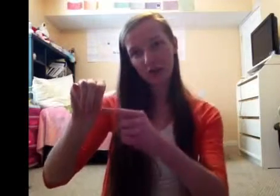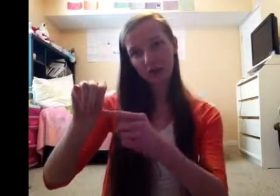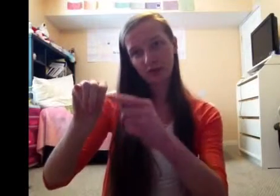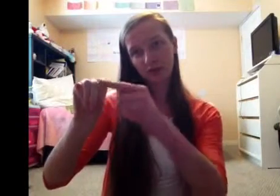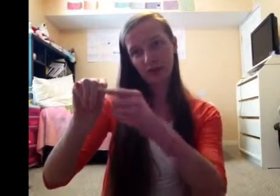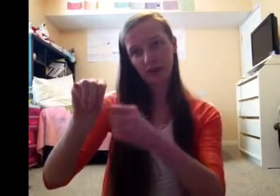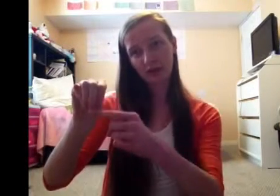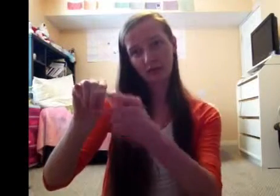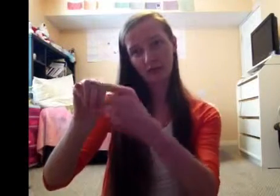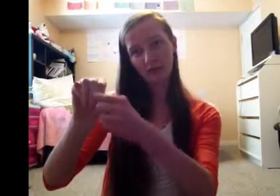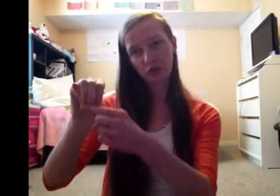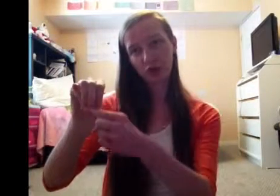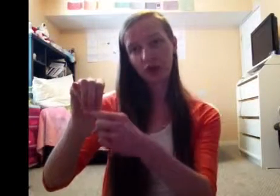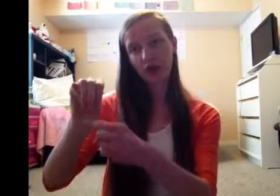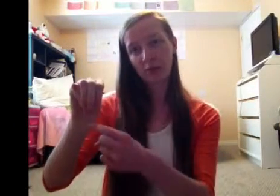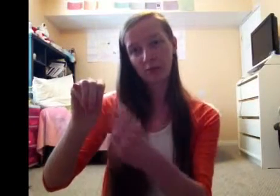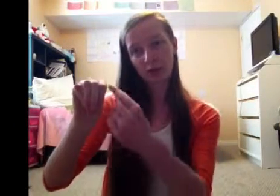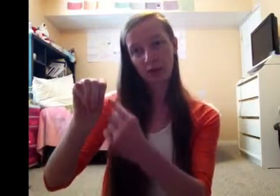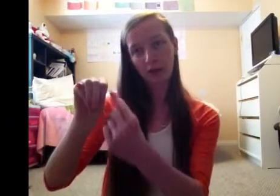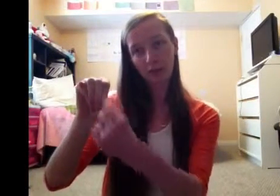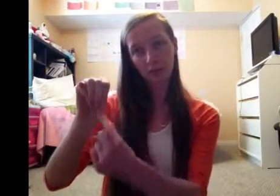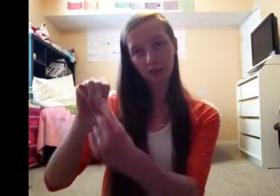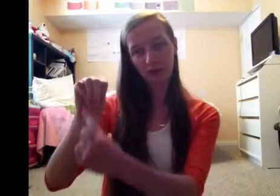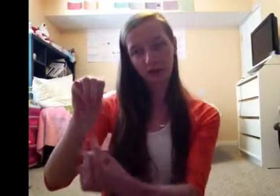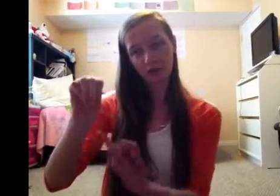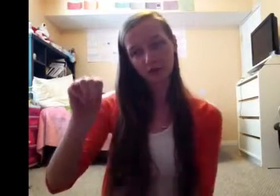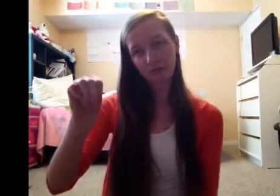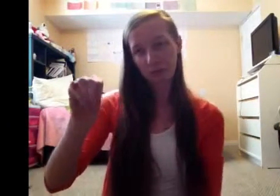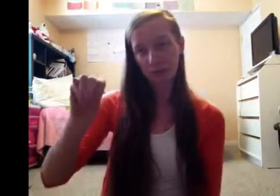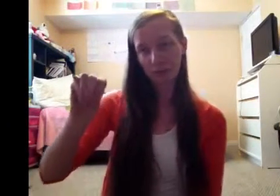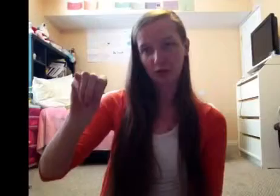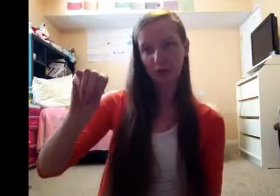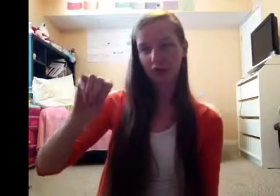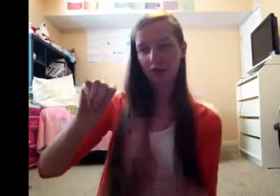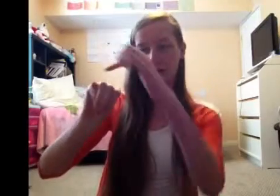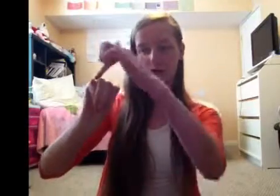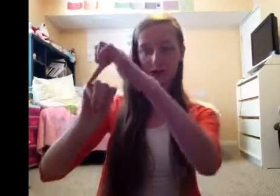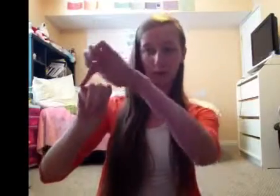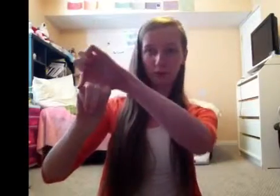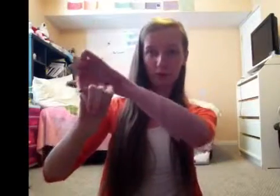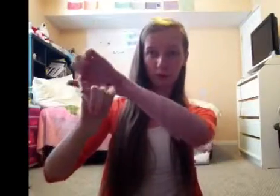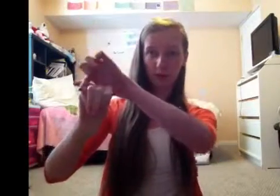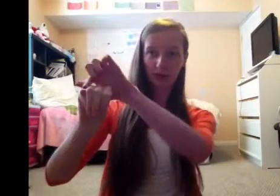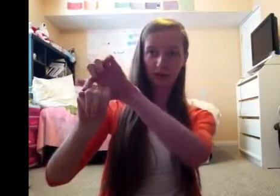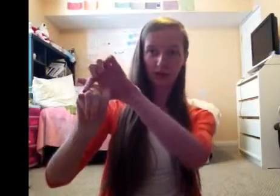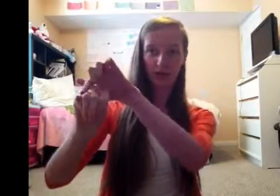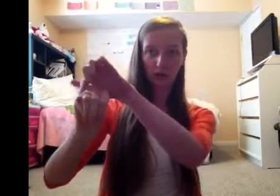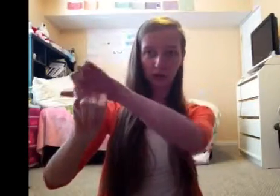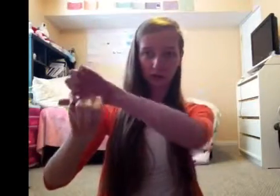remember, like, you draw an M that way. That's how I remember it. You have to have your thumb in between your pinky and your ring